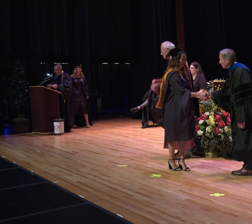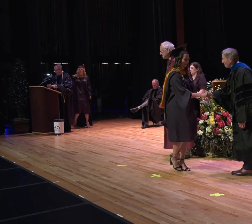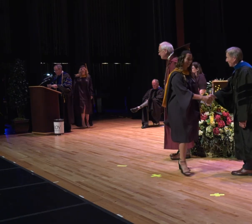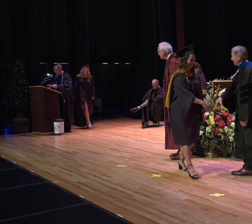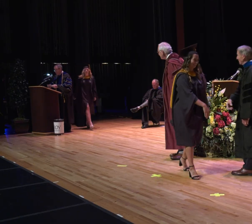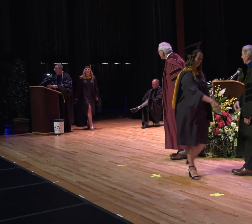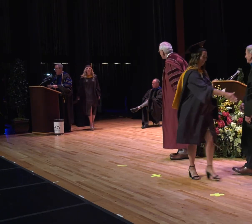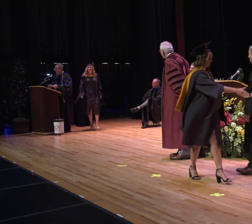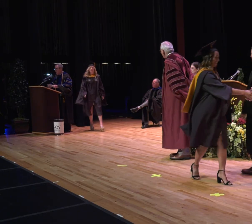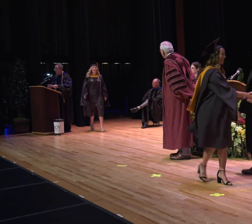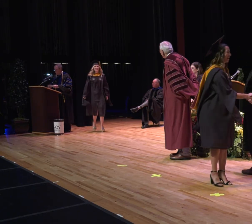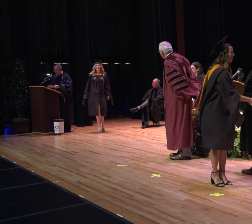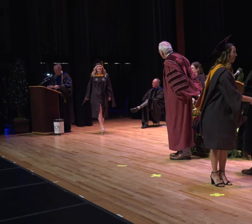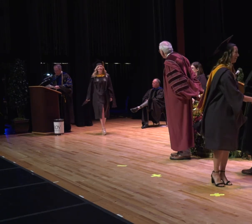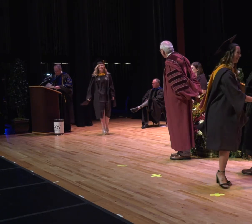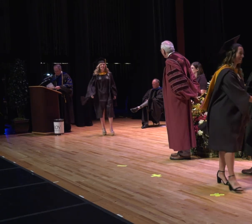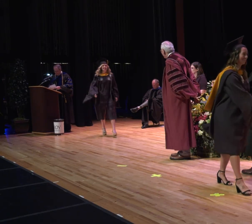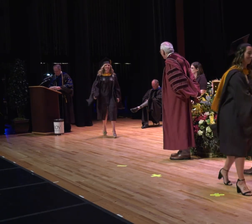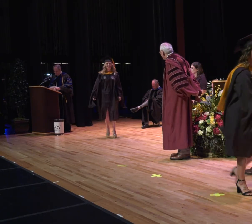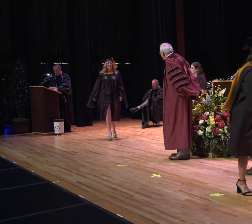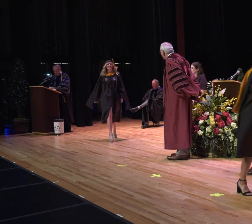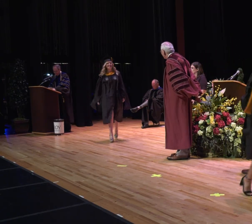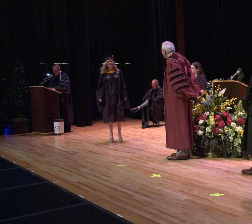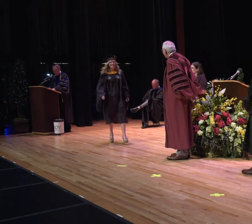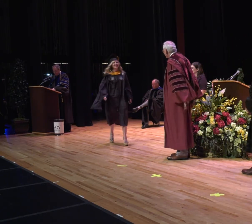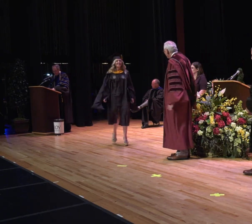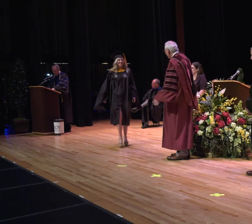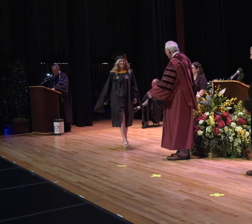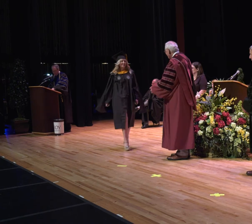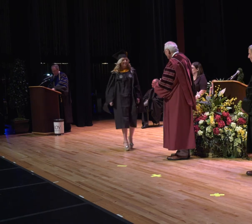And Whitney Ann Whitaker.